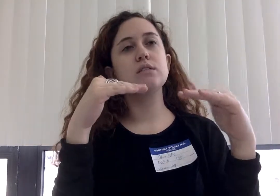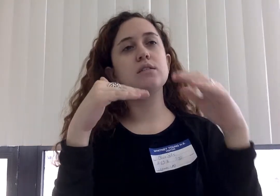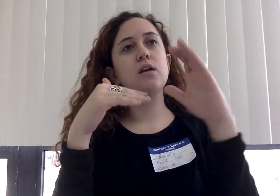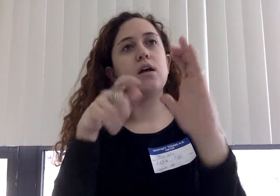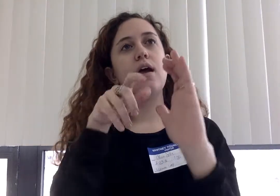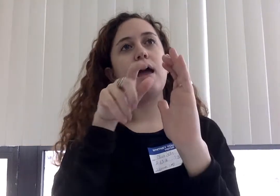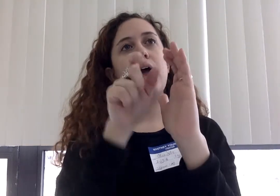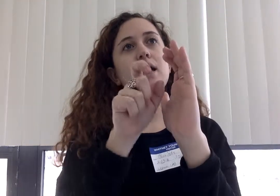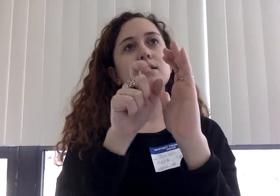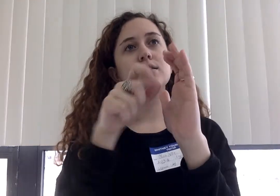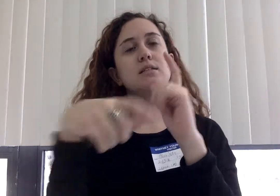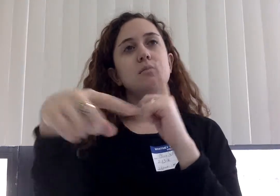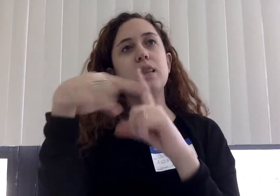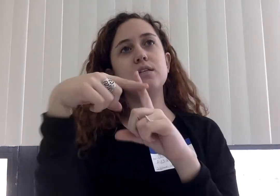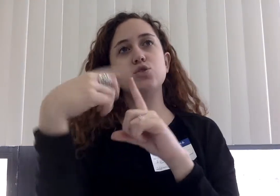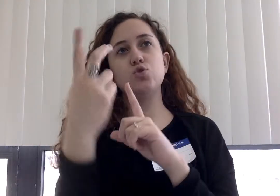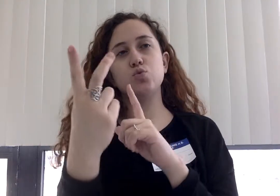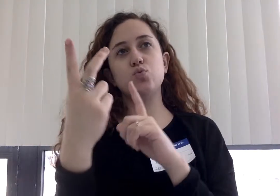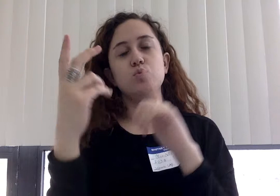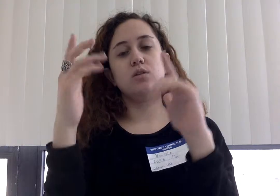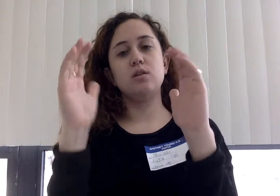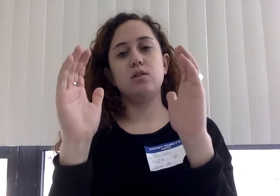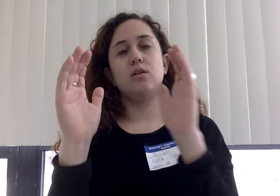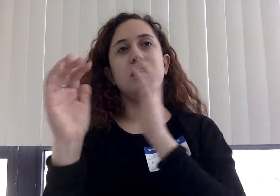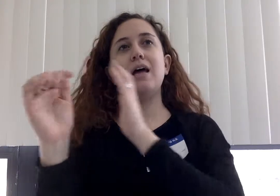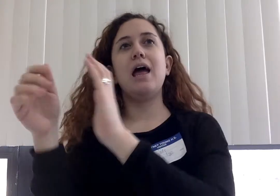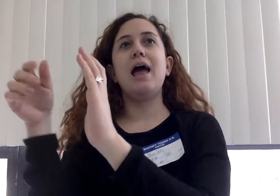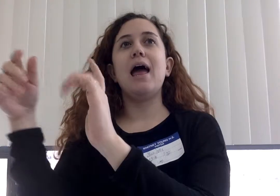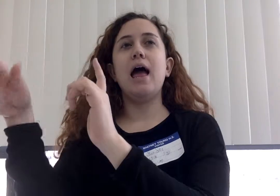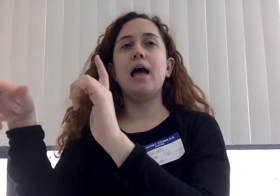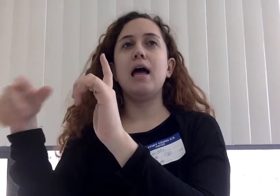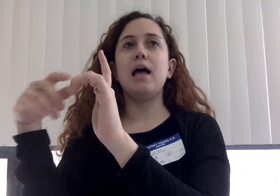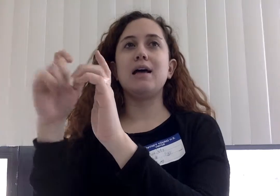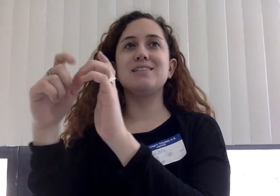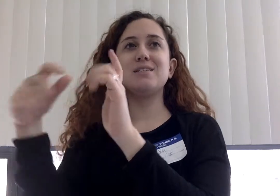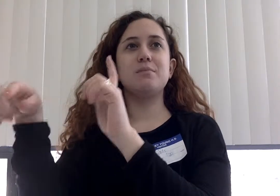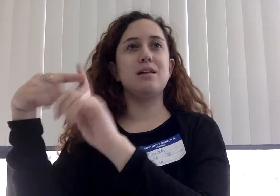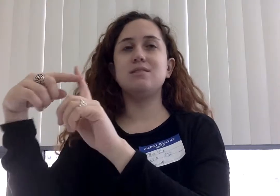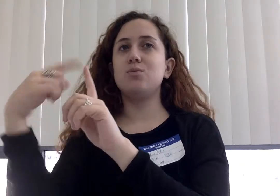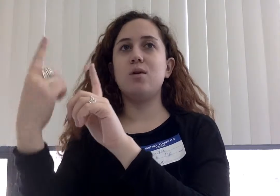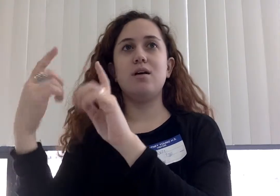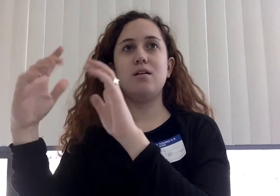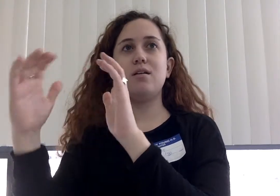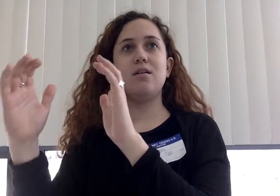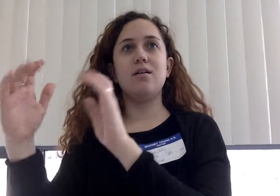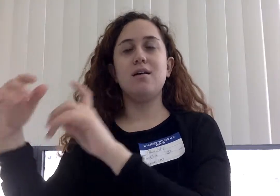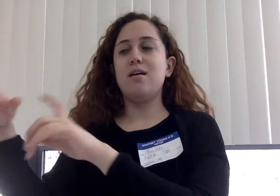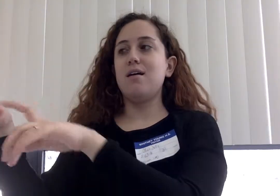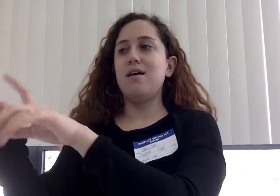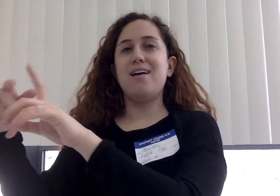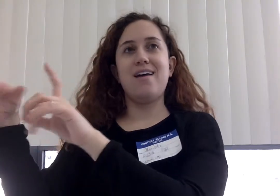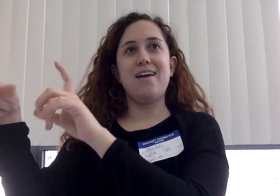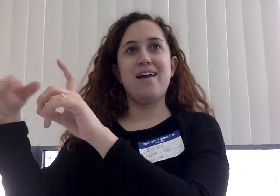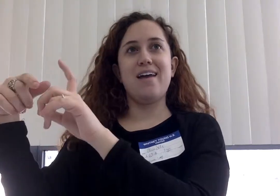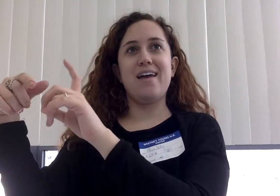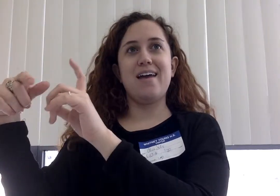x plus 2, x plus 1 over x minus 3,